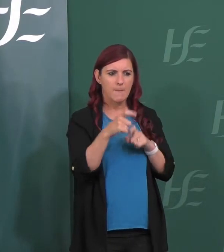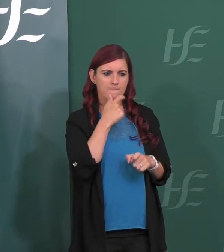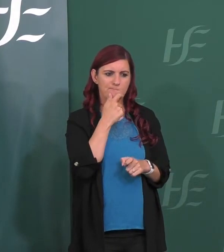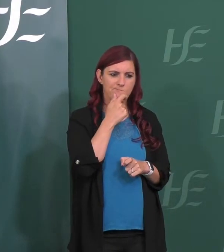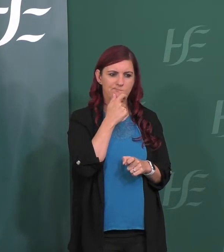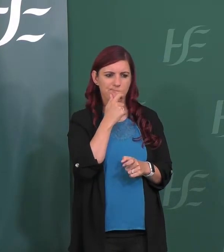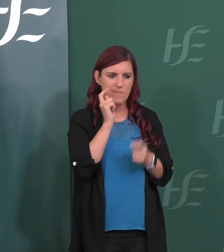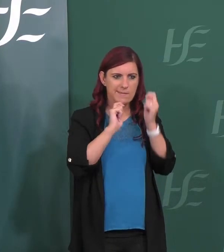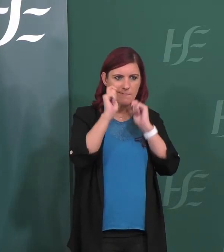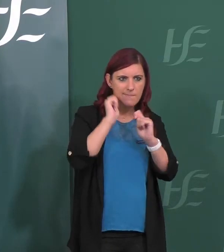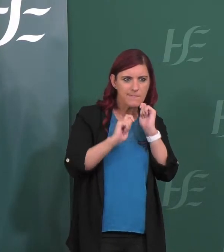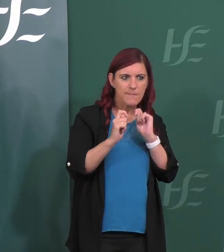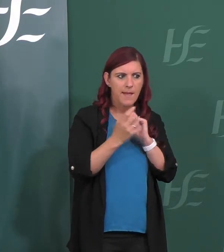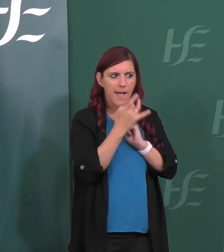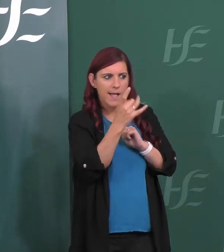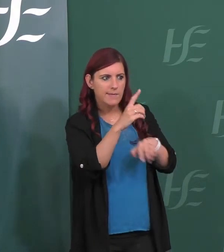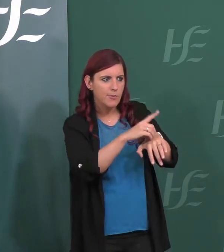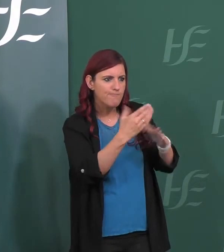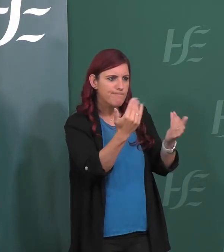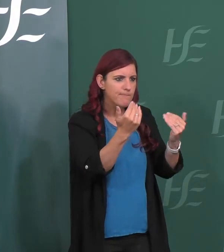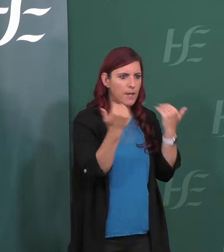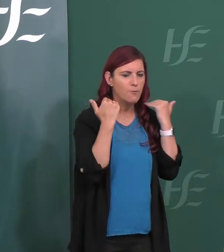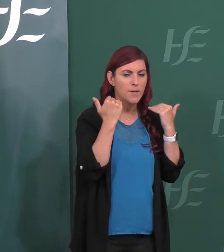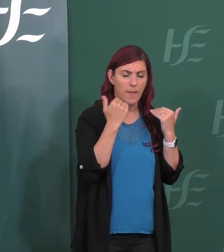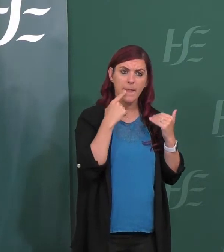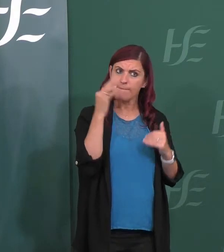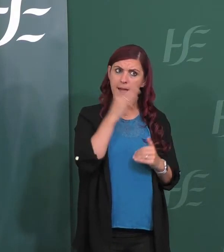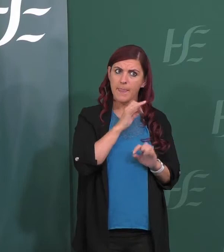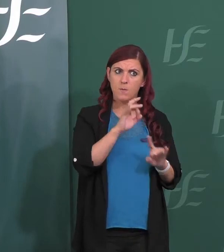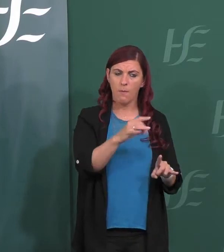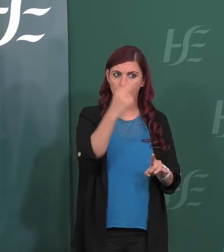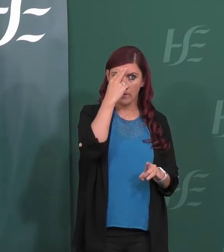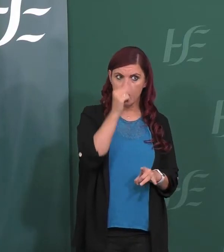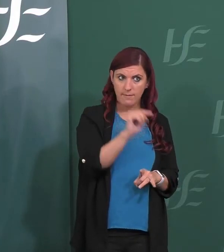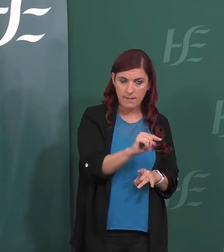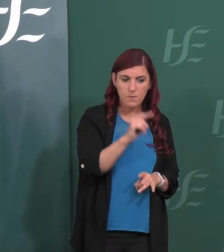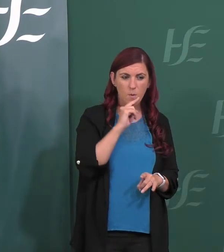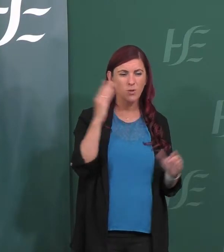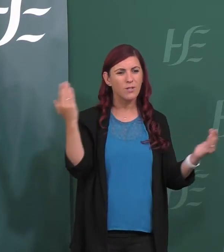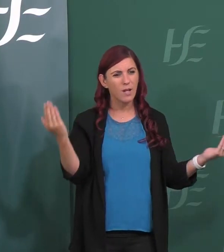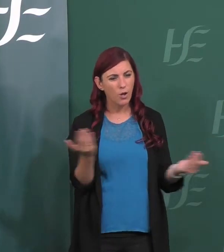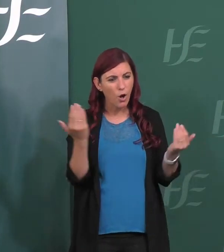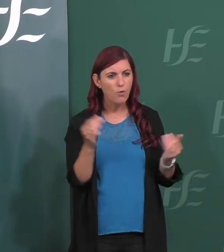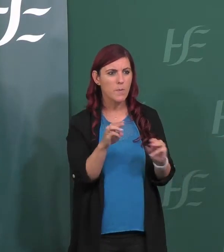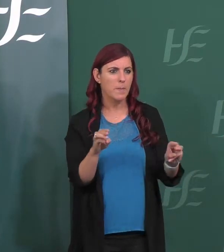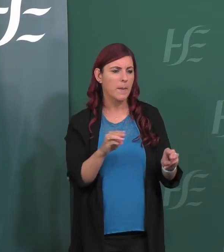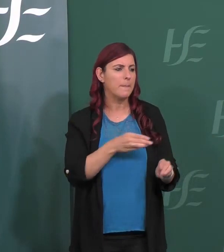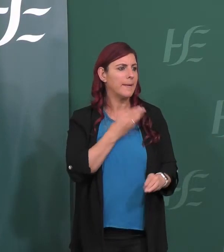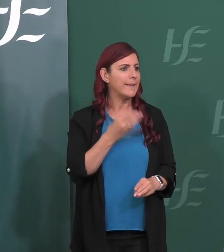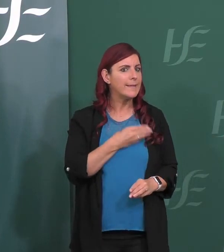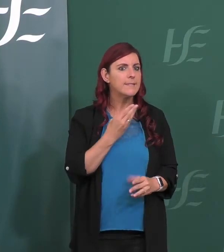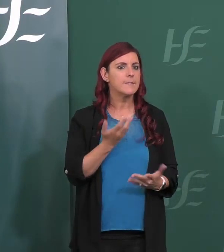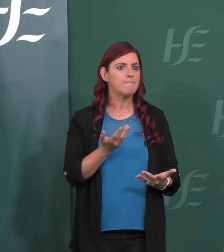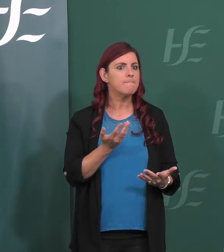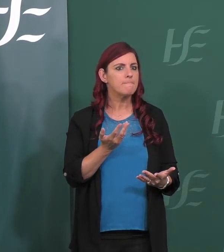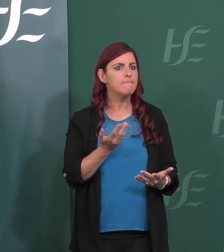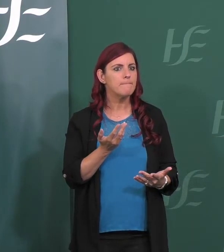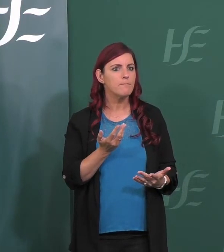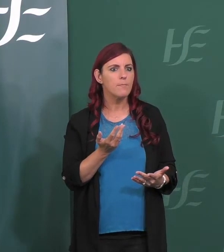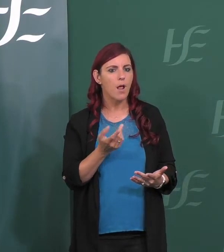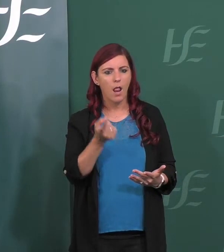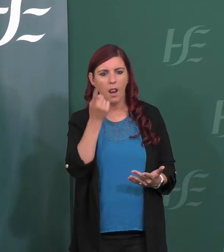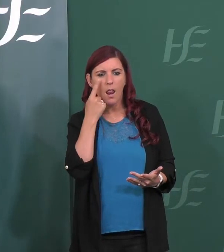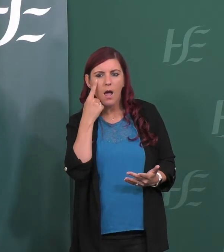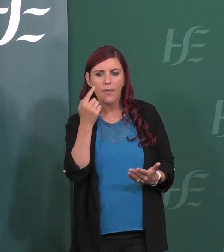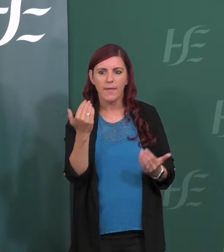the information and the facts, and we totally understand that. And our view is that we encourage them to avail of all of the protection that